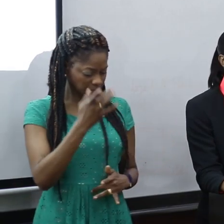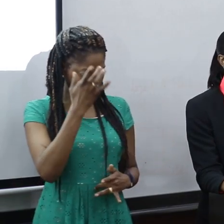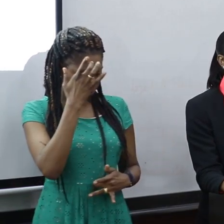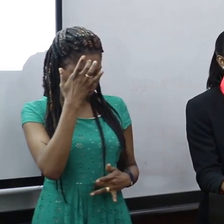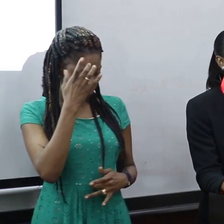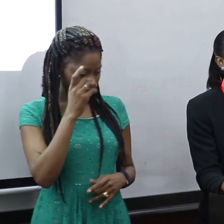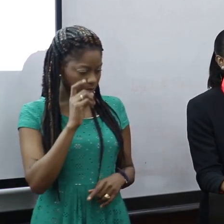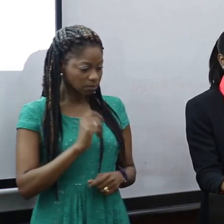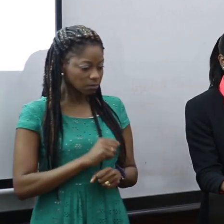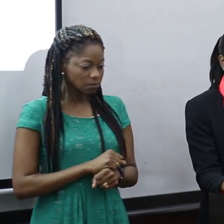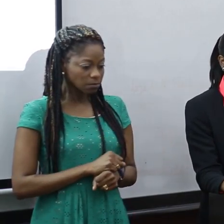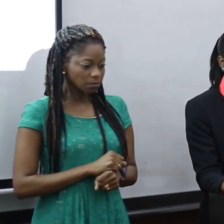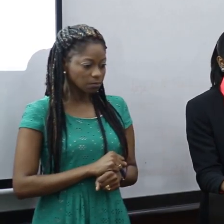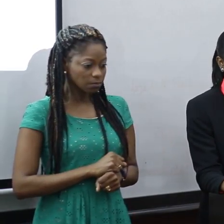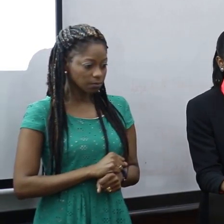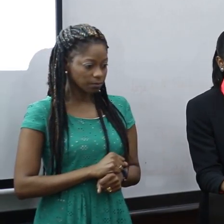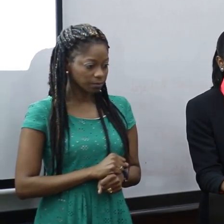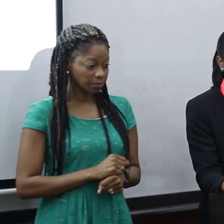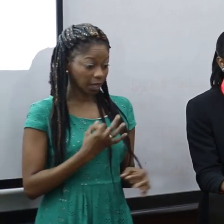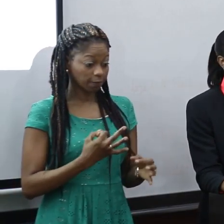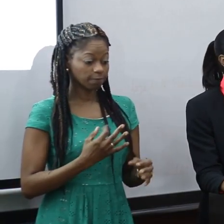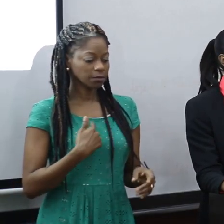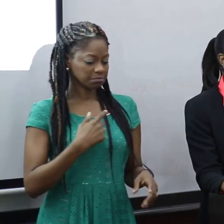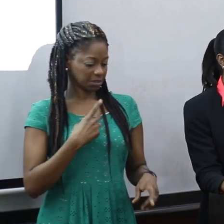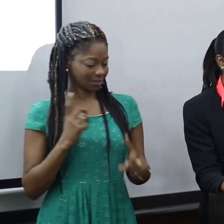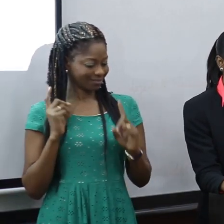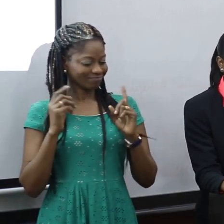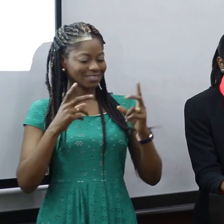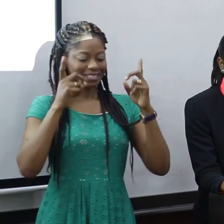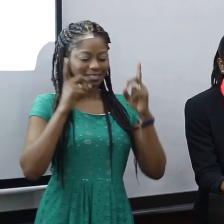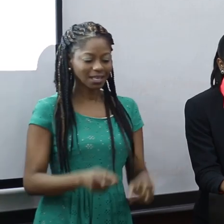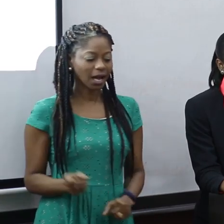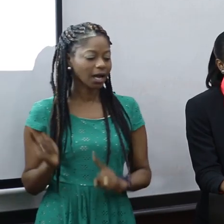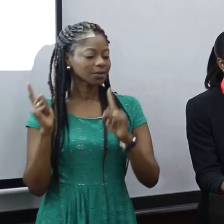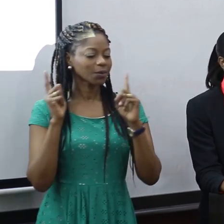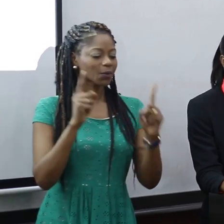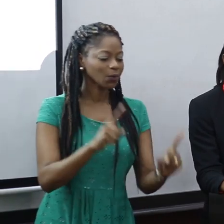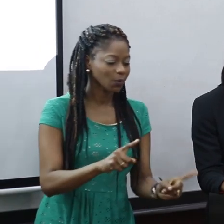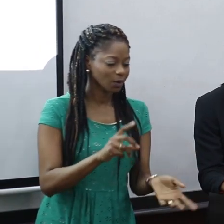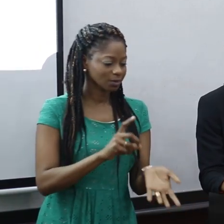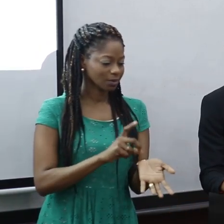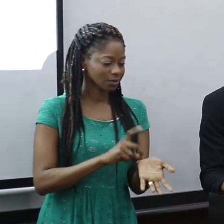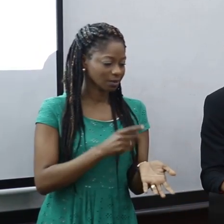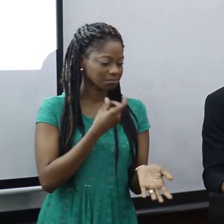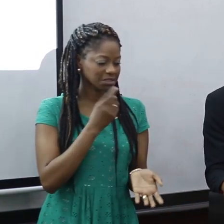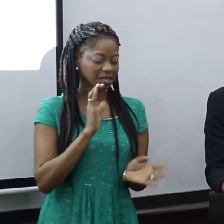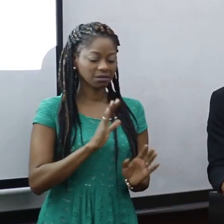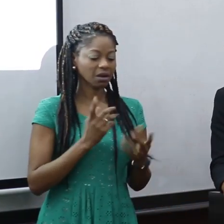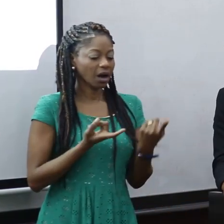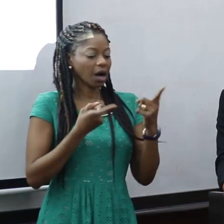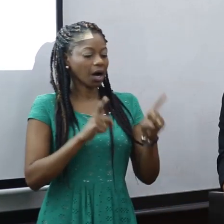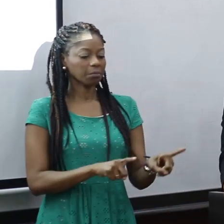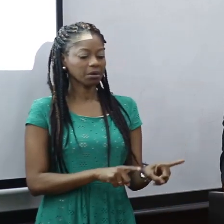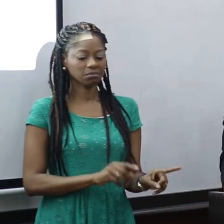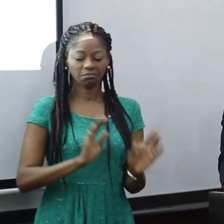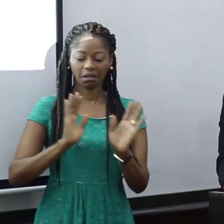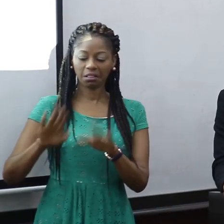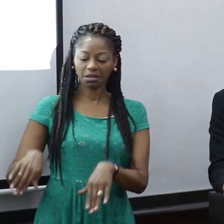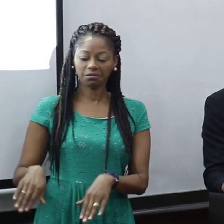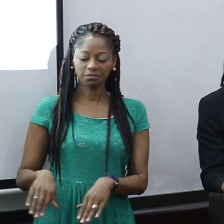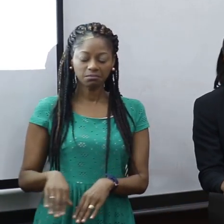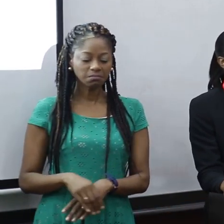seriously only in their decision to seek admission. After that, they become a passive, incapable recipient of medical